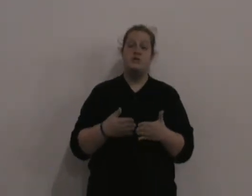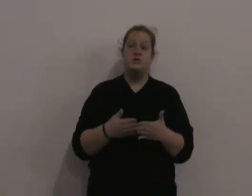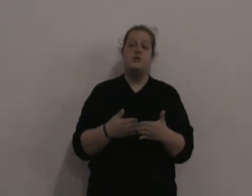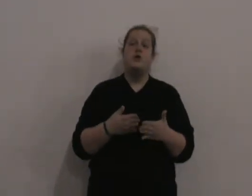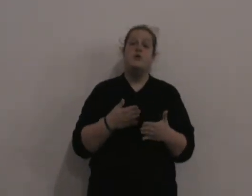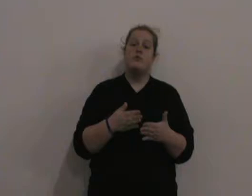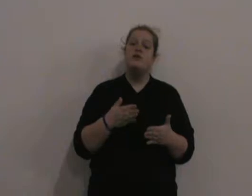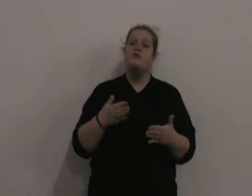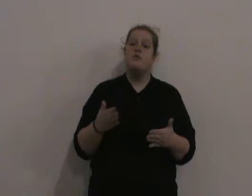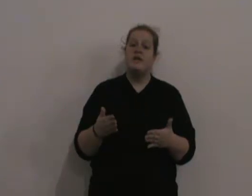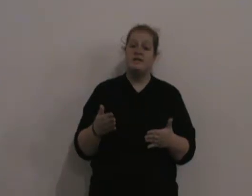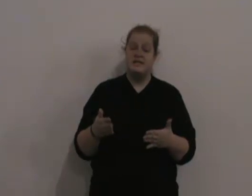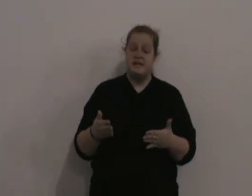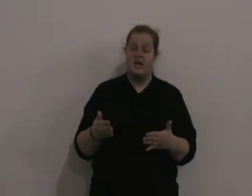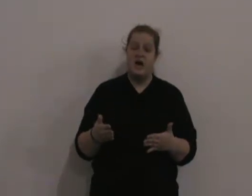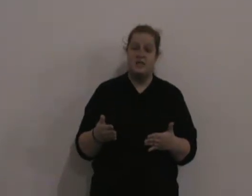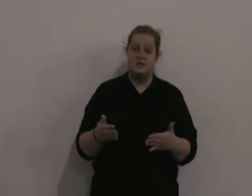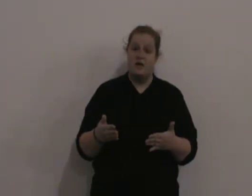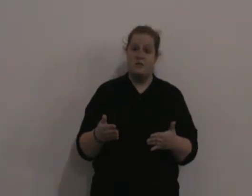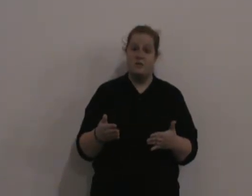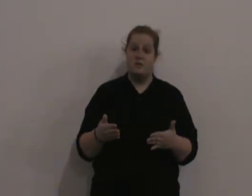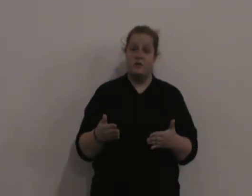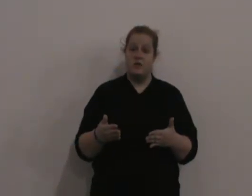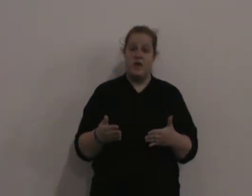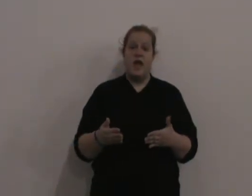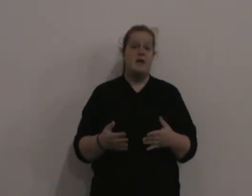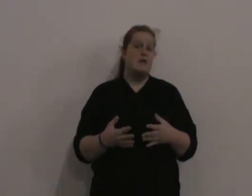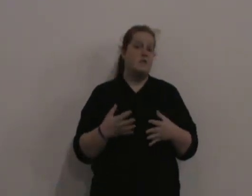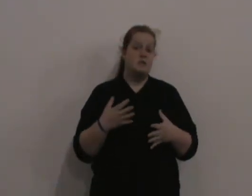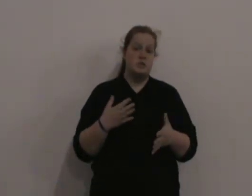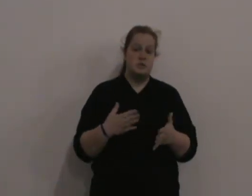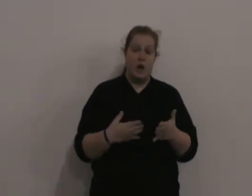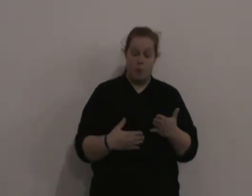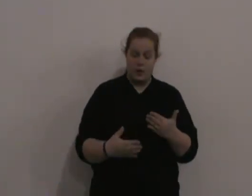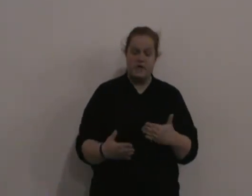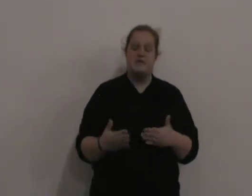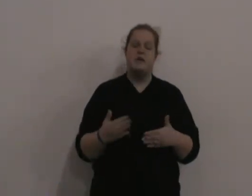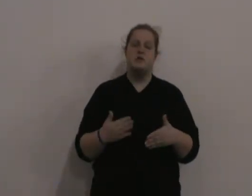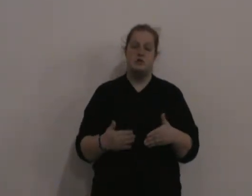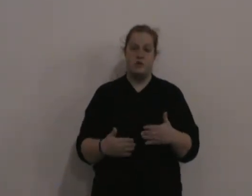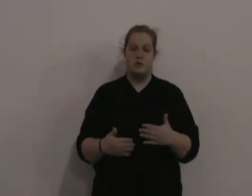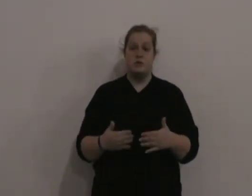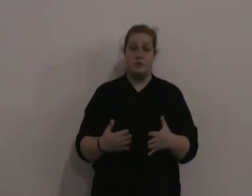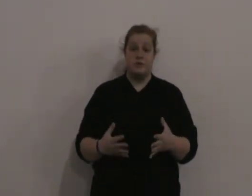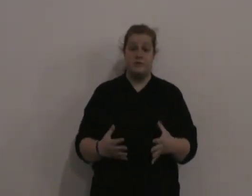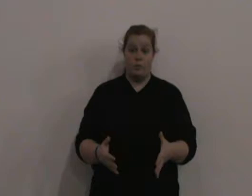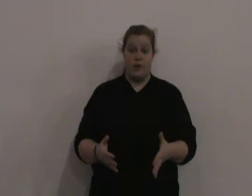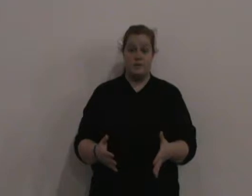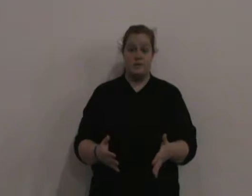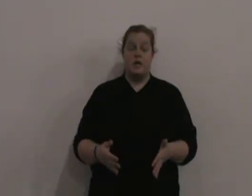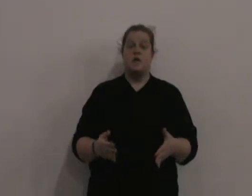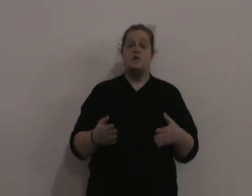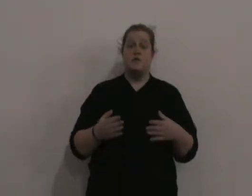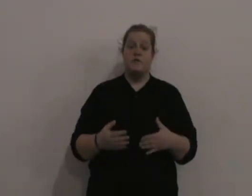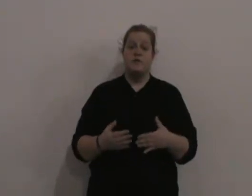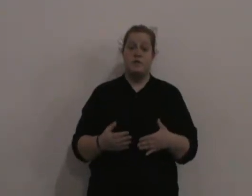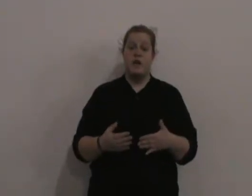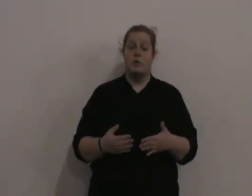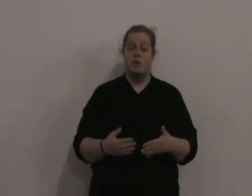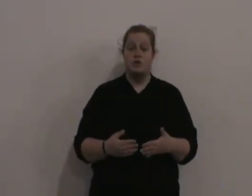do 3 different ways to say God is love. And if you just, I'll break it down and show you the 3 different ways. So the first time we're going to do